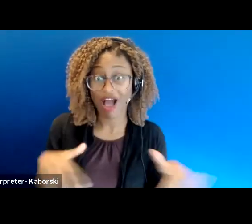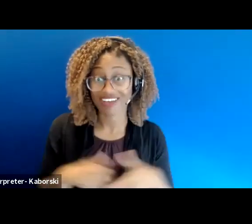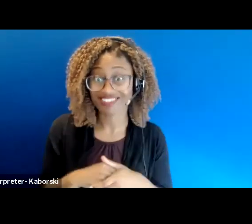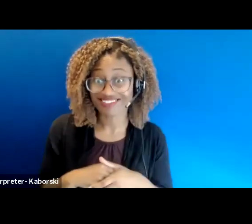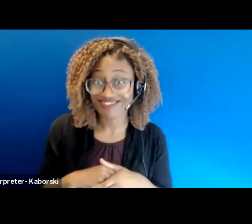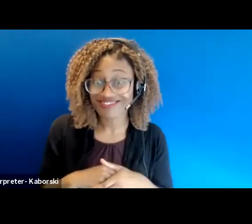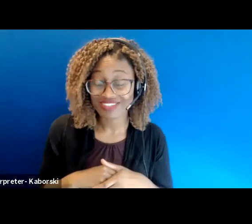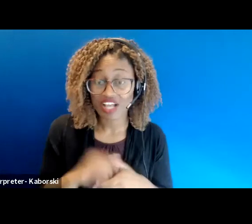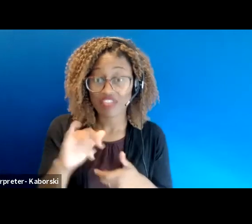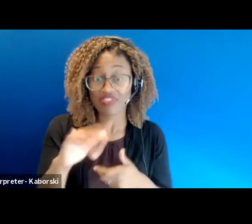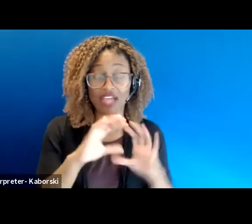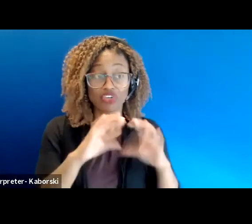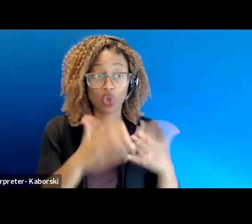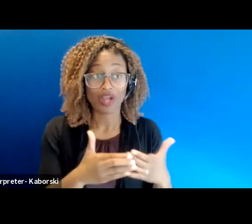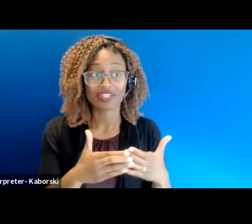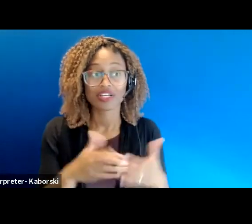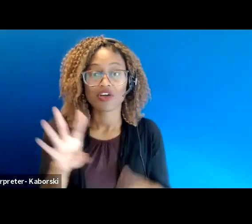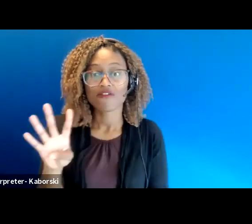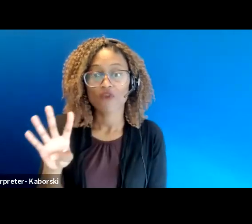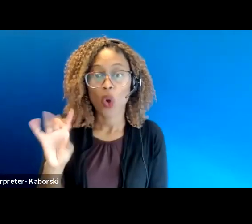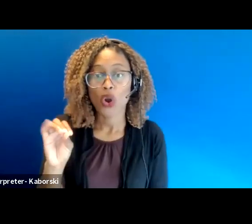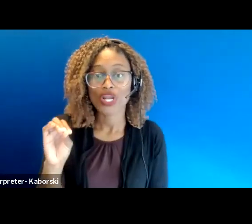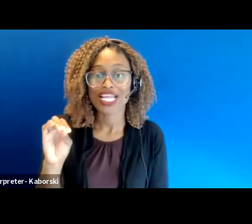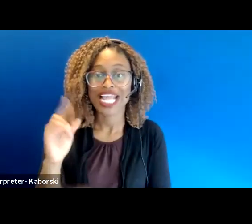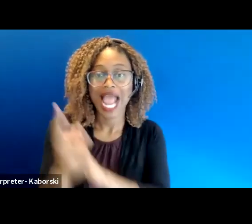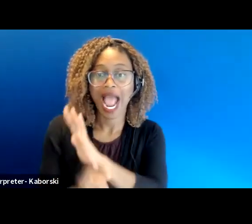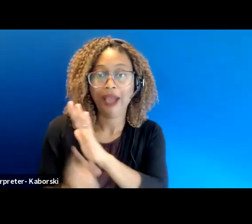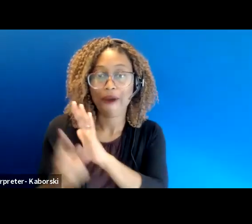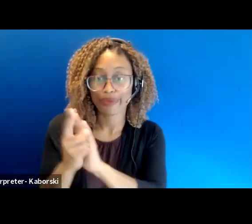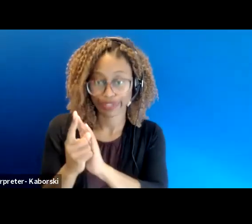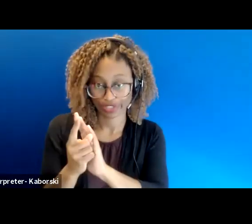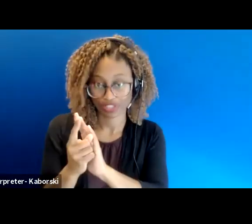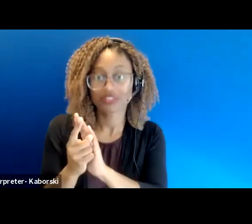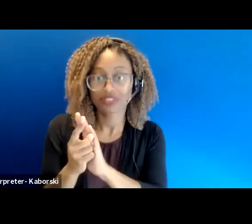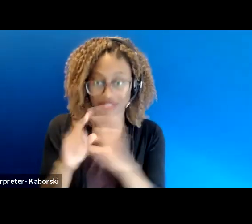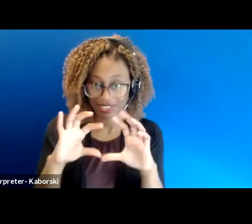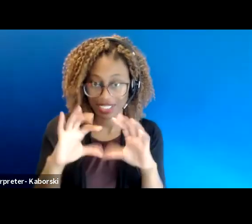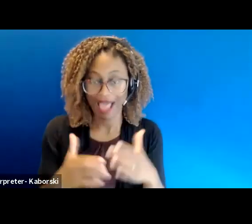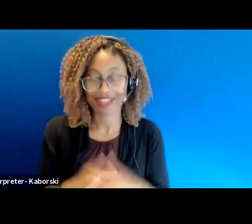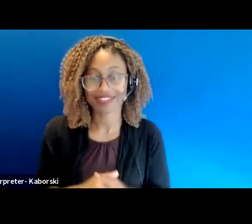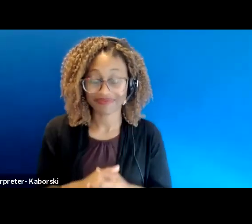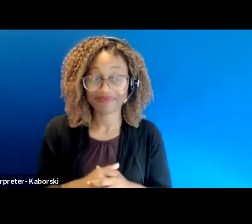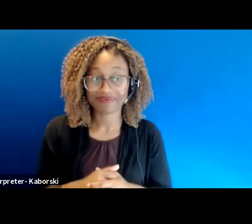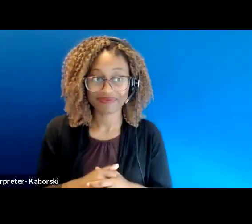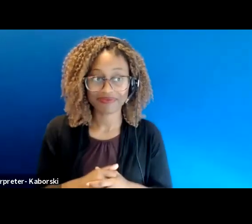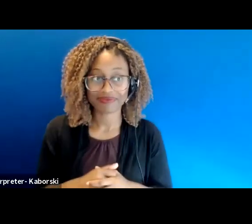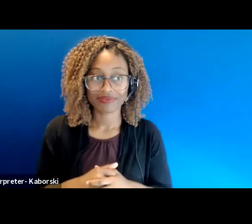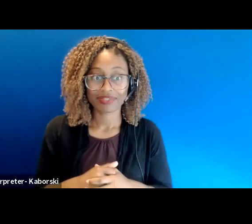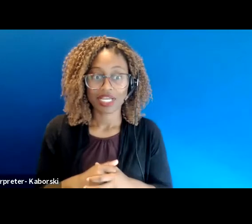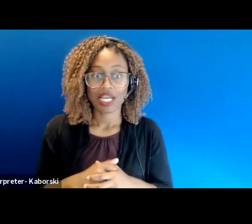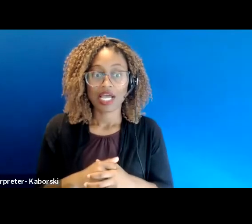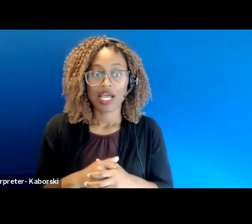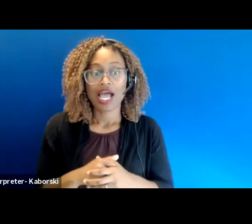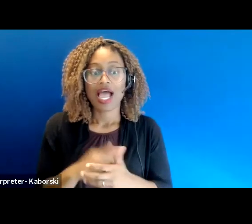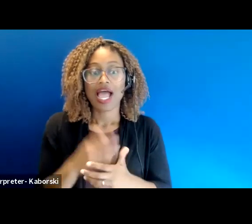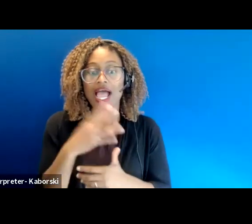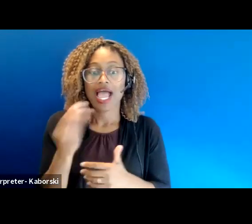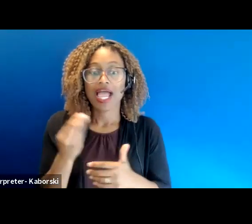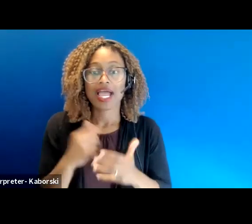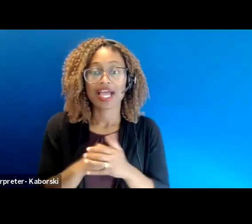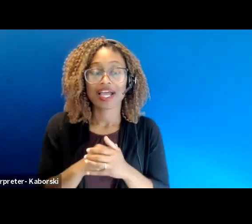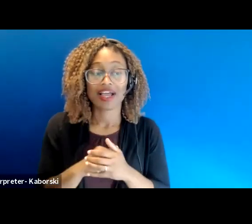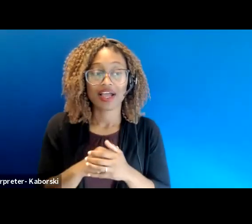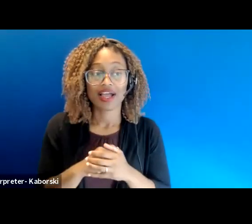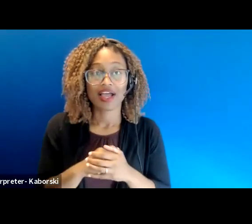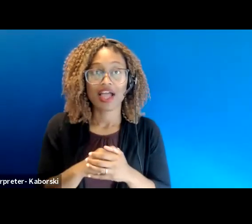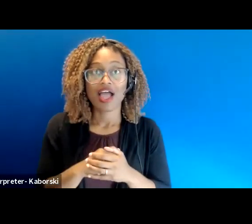The course was 40 hours long, 2 weeks. I mean, a week rather. and they